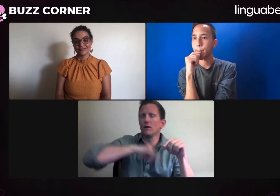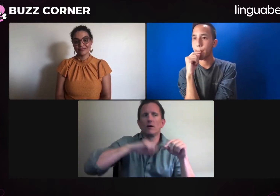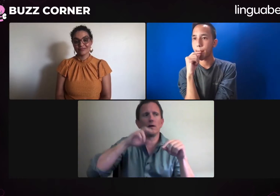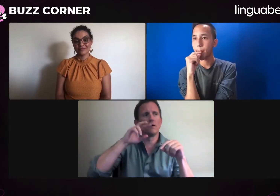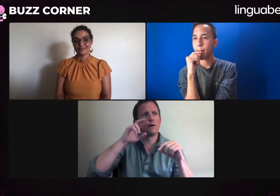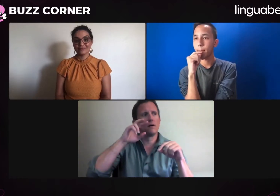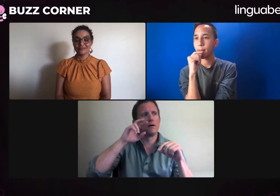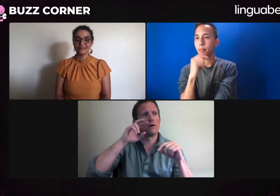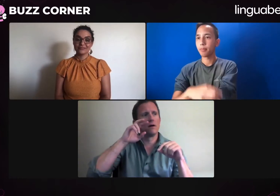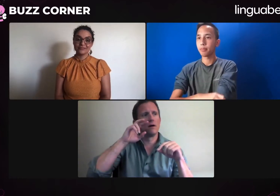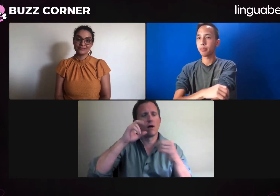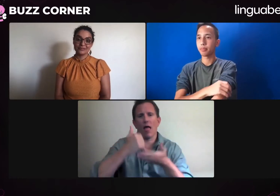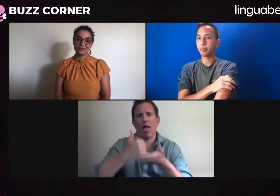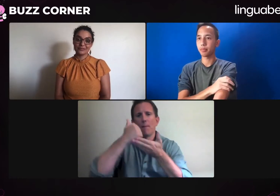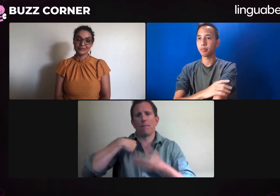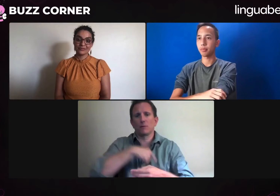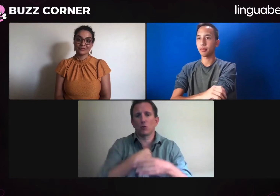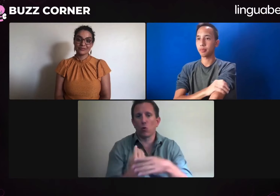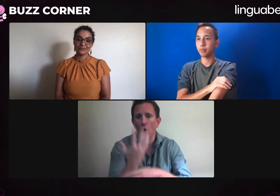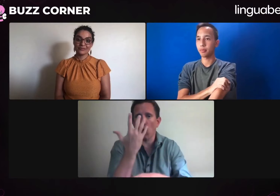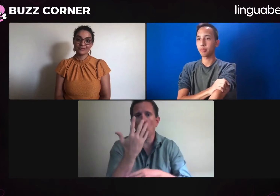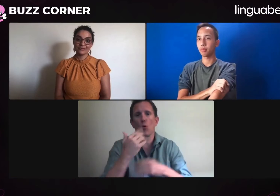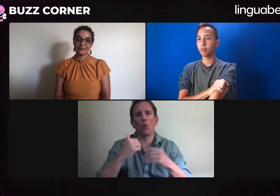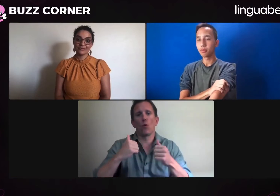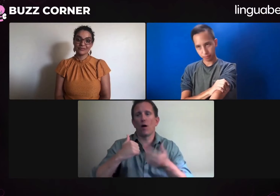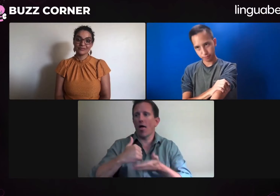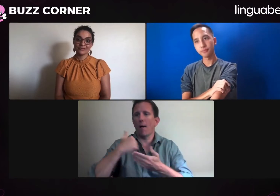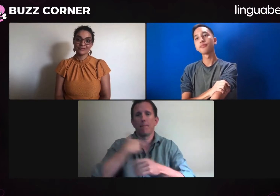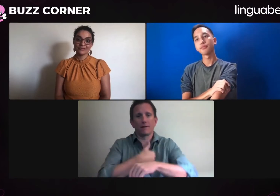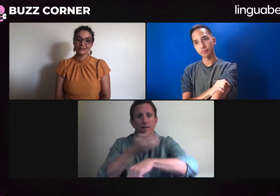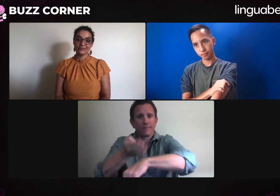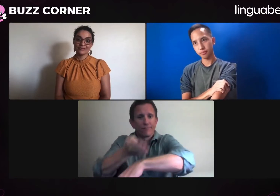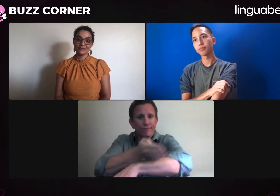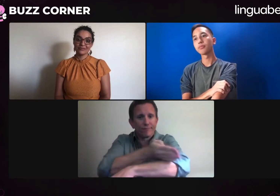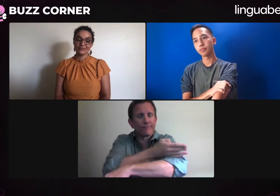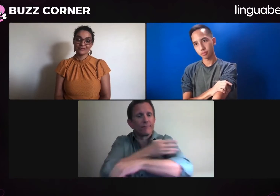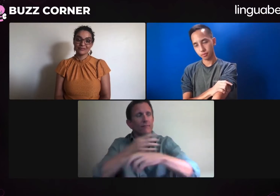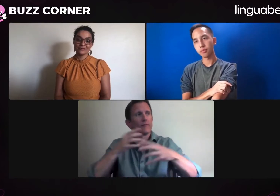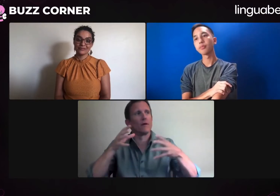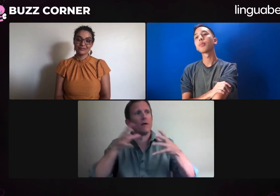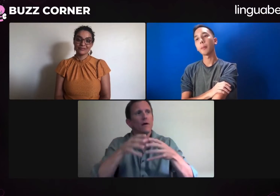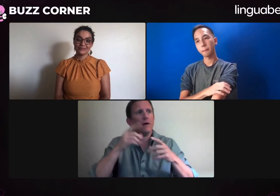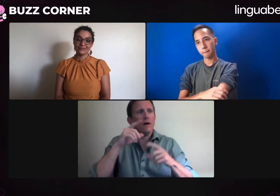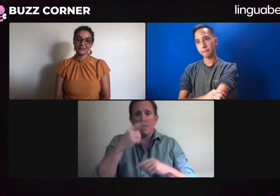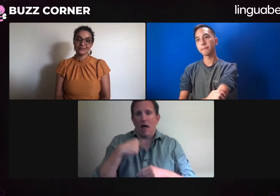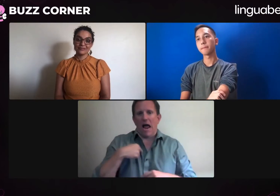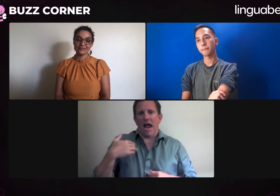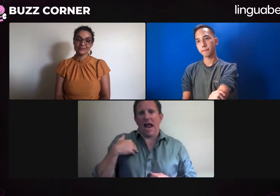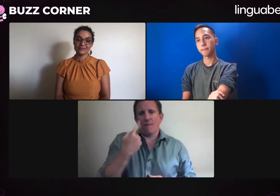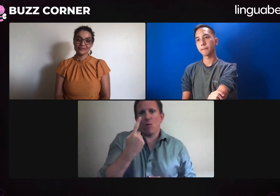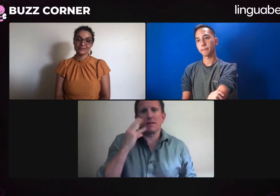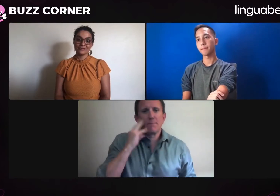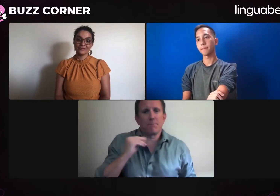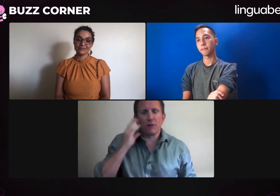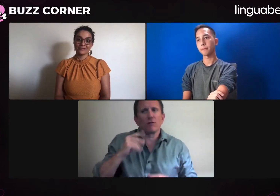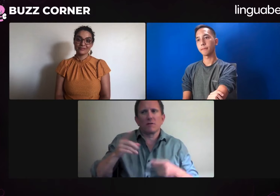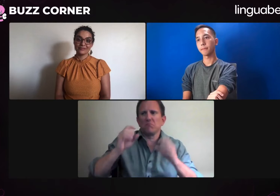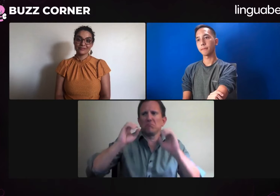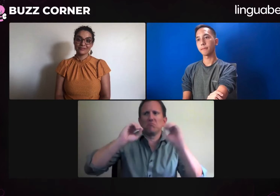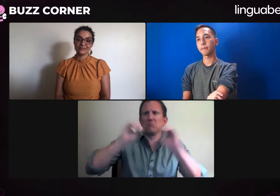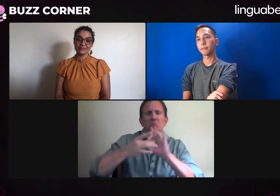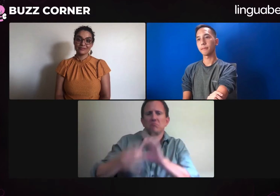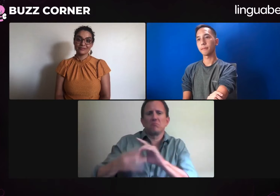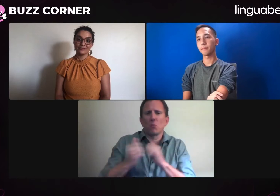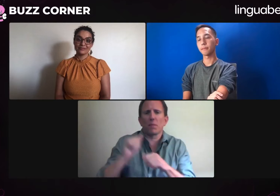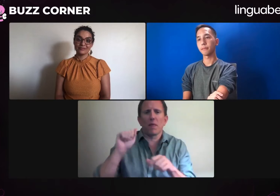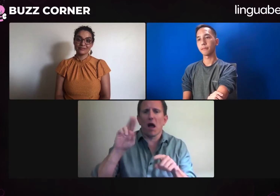And so, one thing that I think might be worth us noting and perhaps benefit us in terms of growth and just